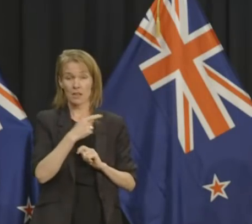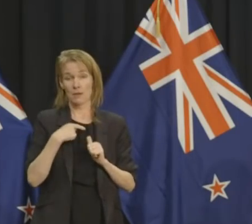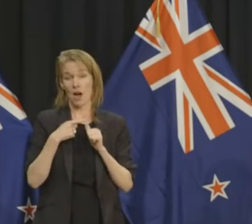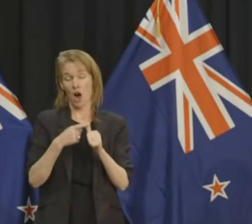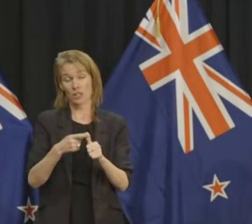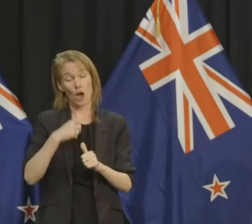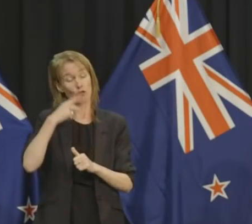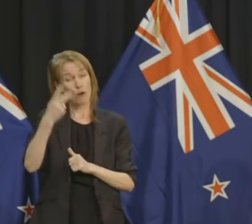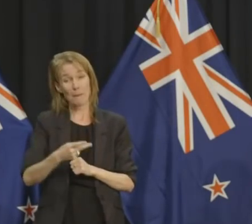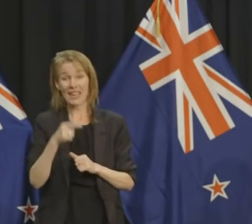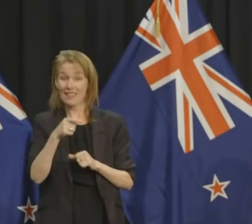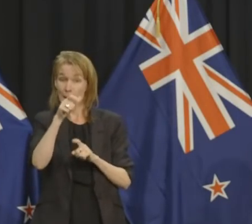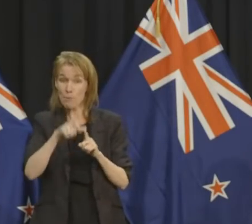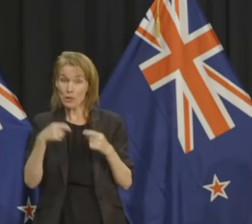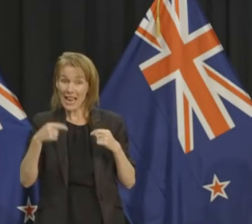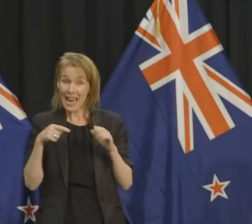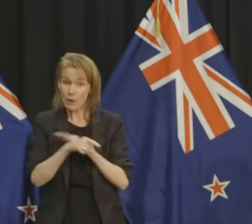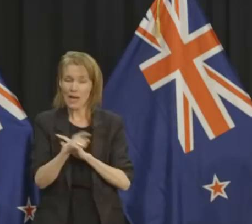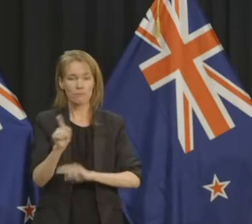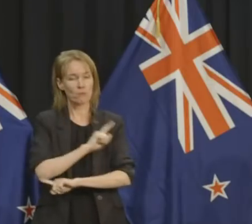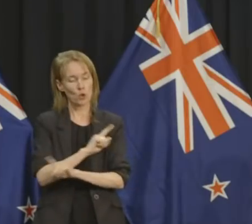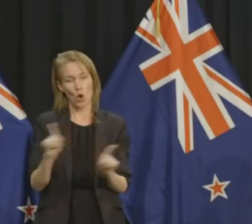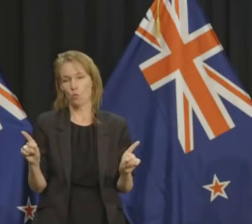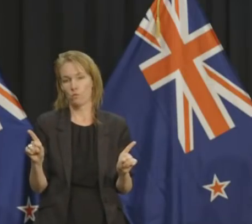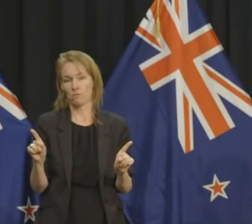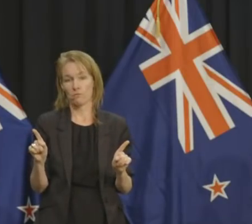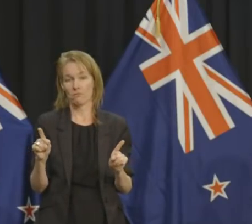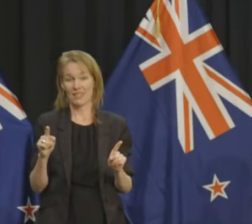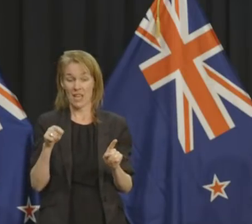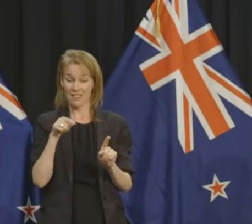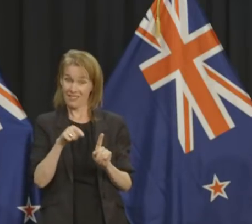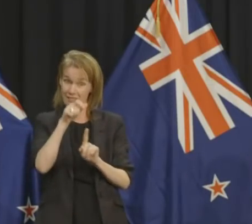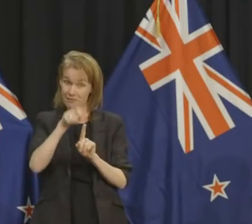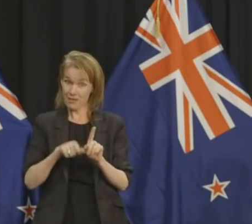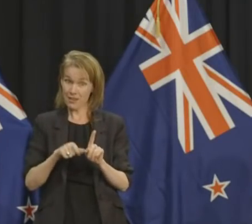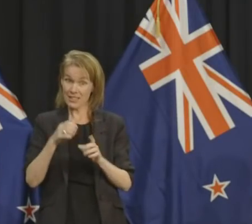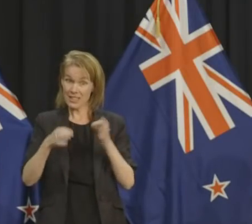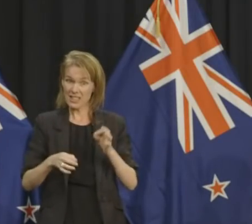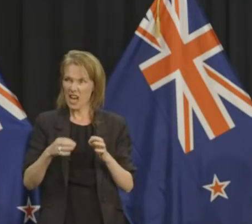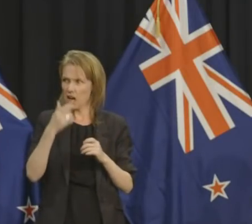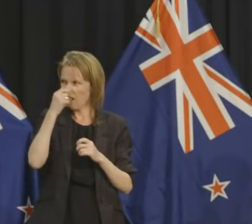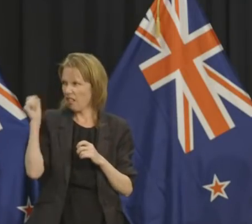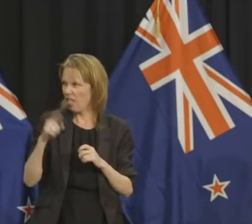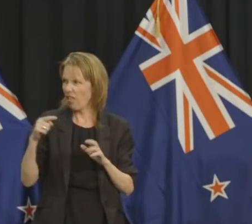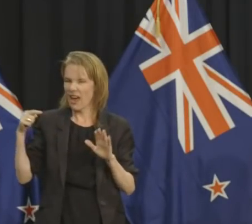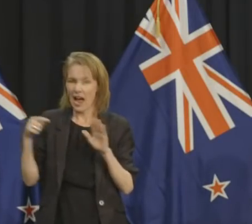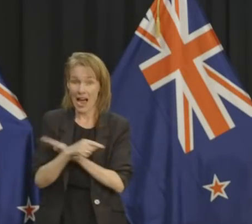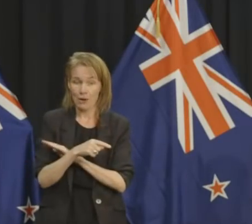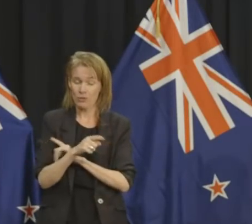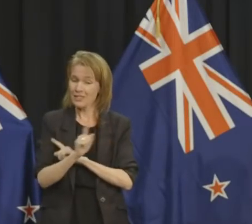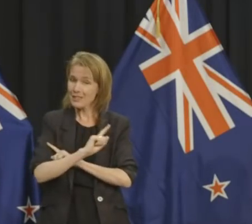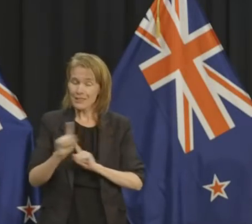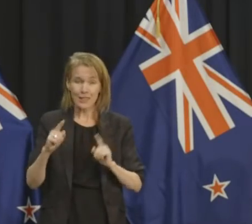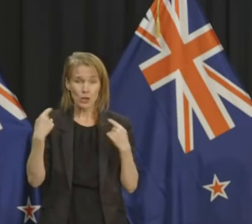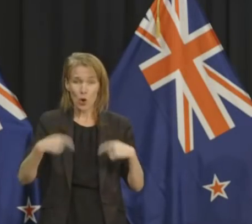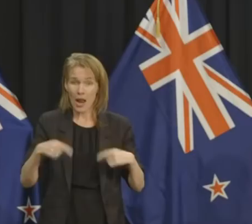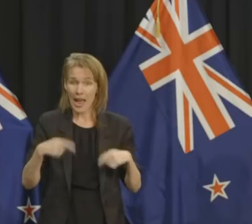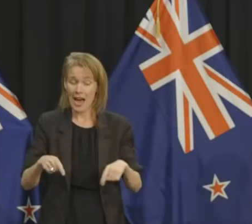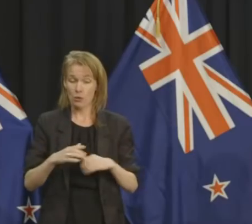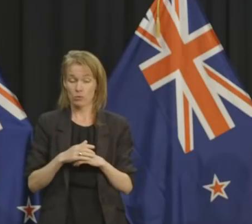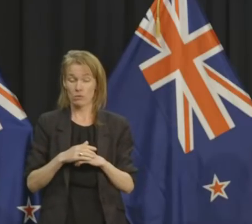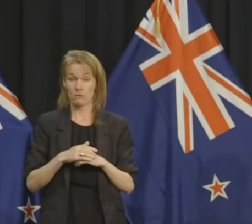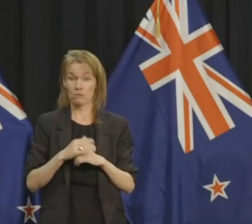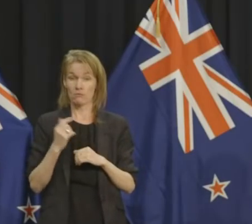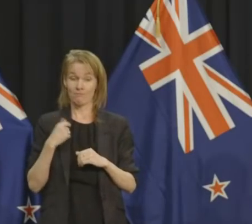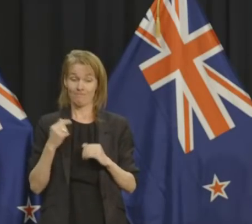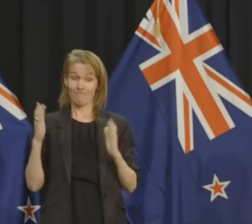whatsoever. He broke the law in leaving the facility. The testing happens around day 3, and it then happens again around day 12,